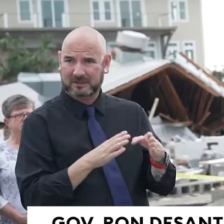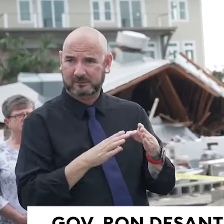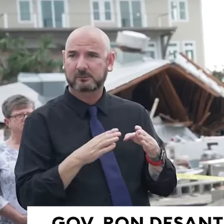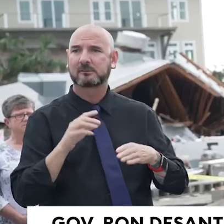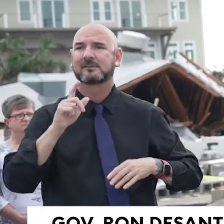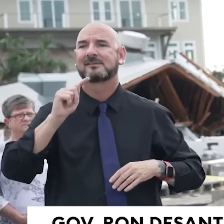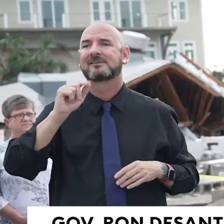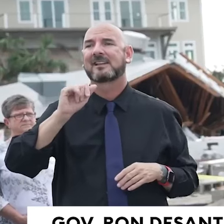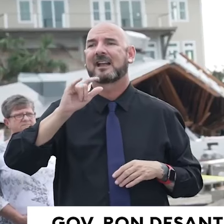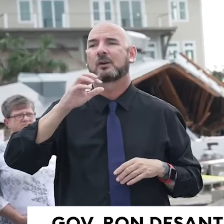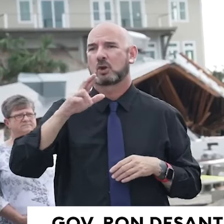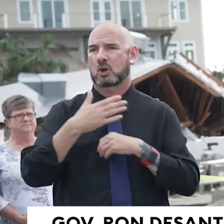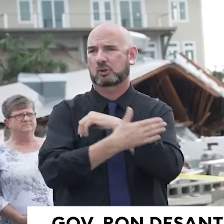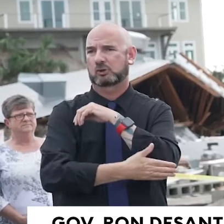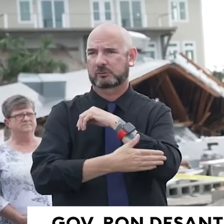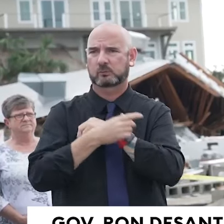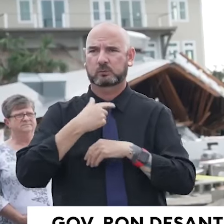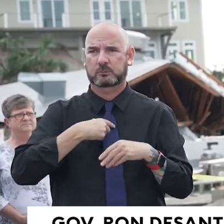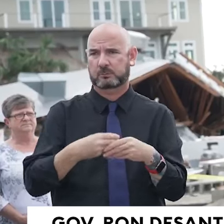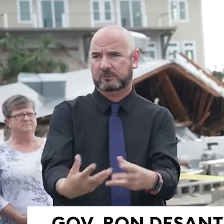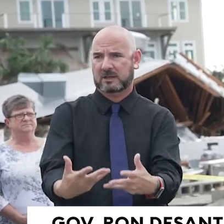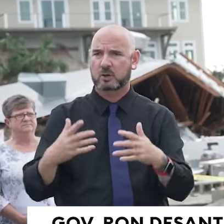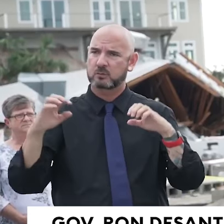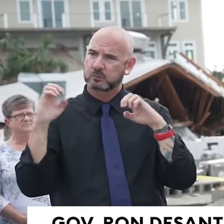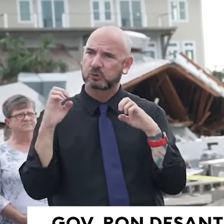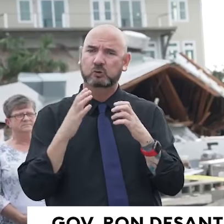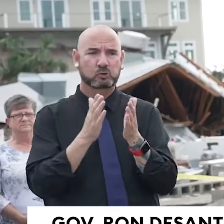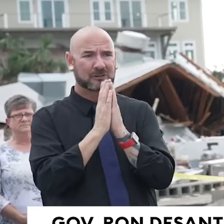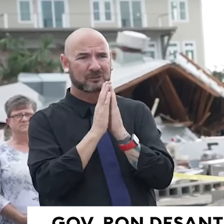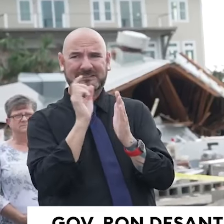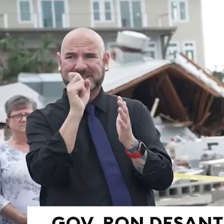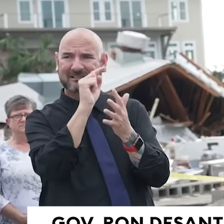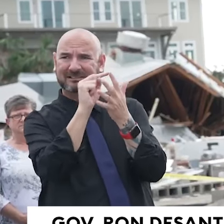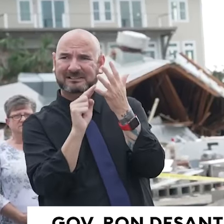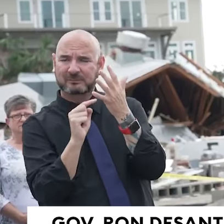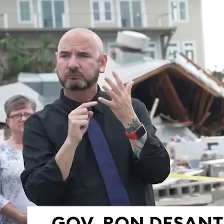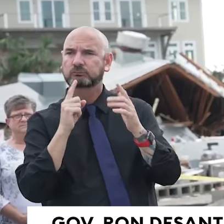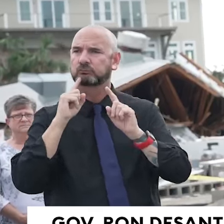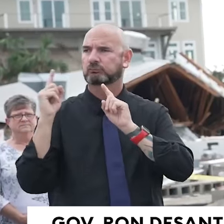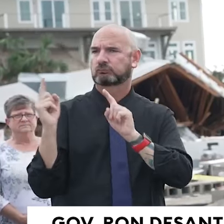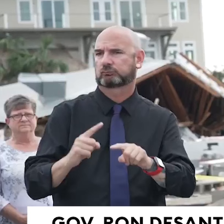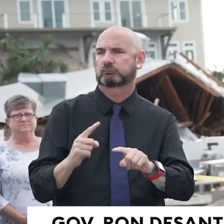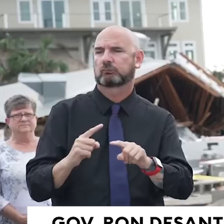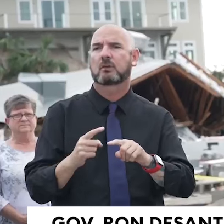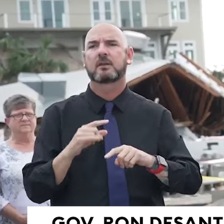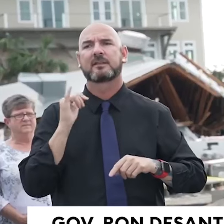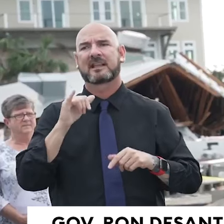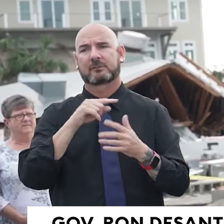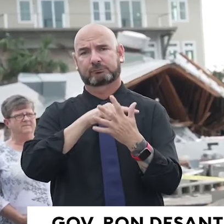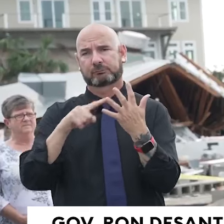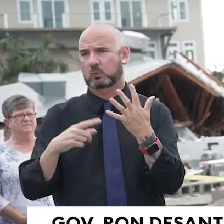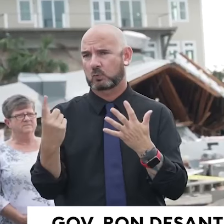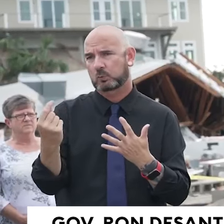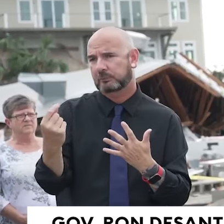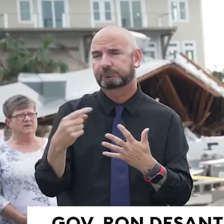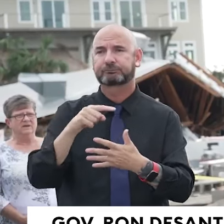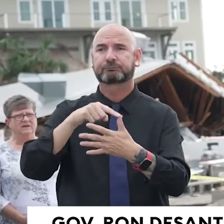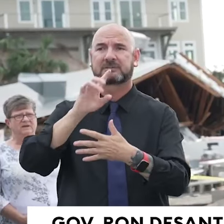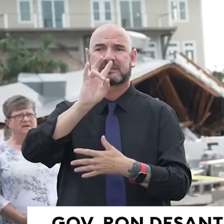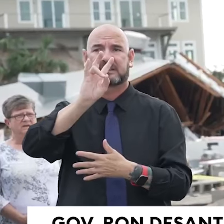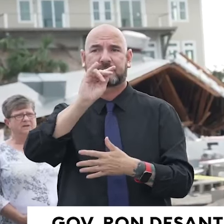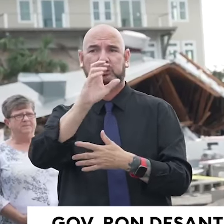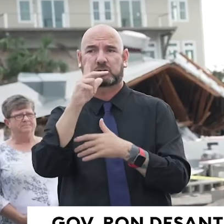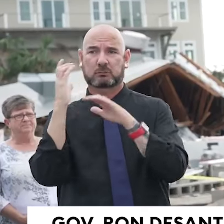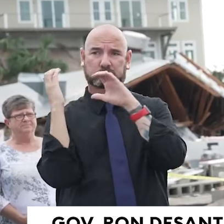we have provided emergency requests, response to emergency requests in the following: 7 truckloads of water,